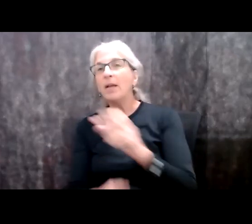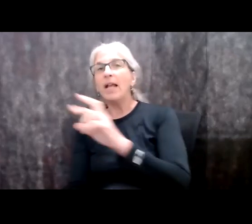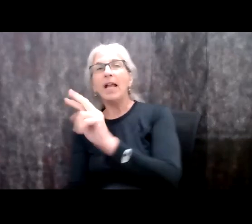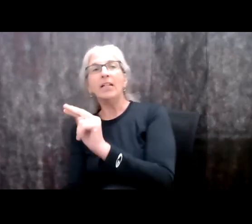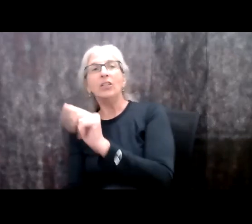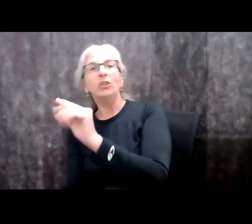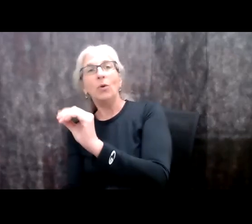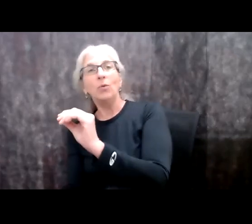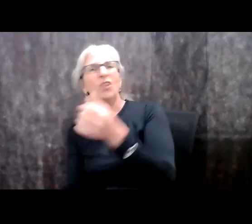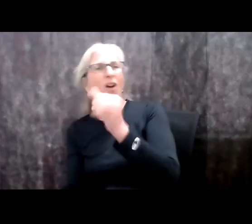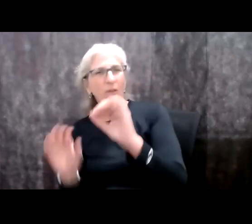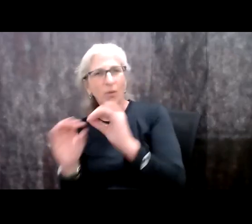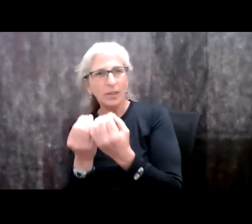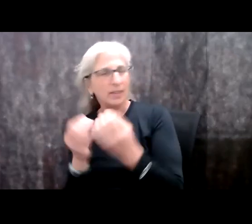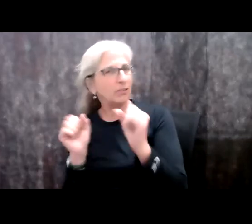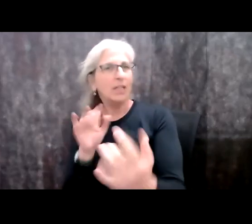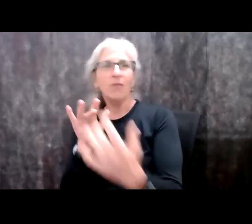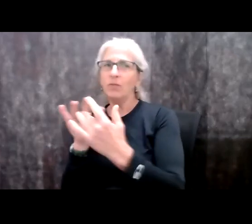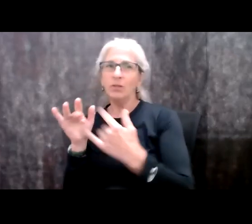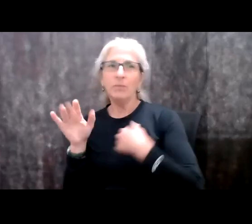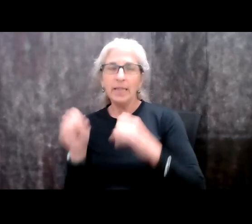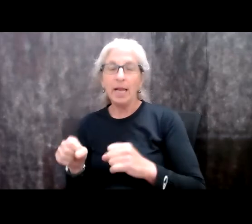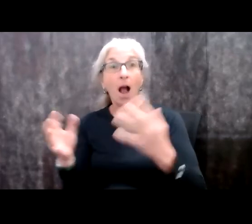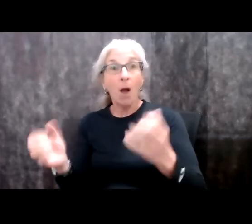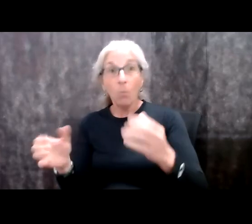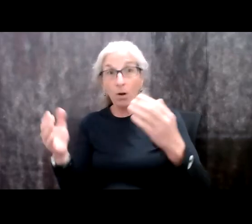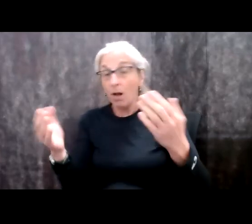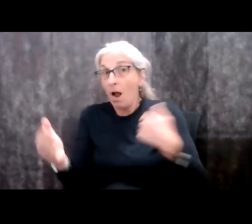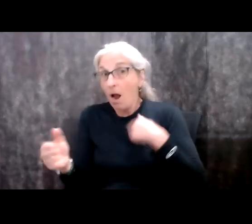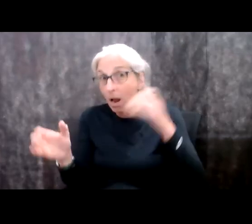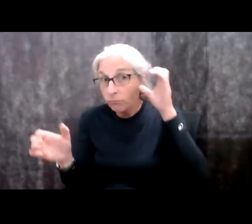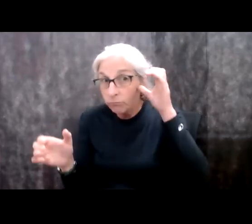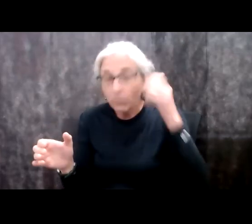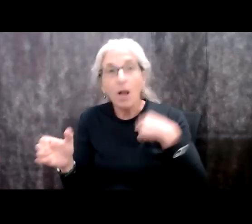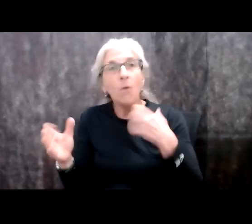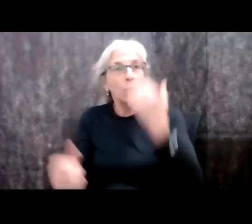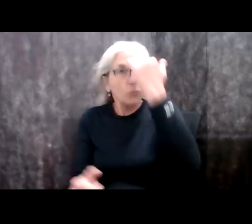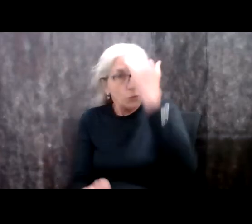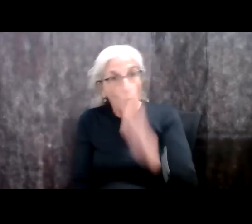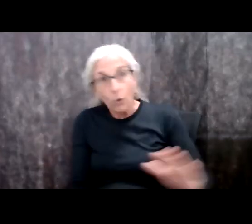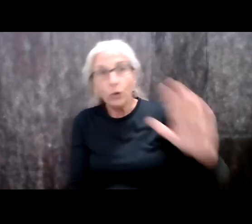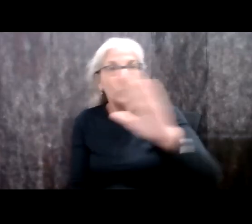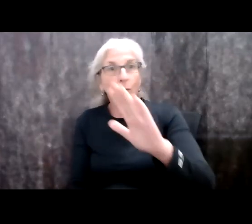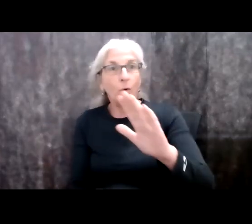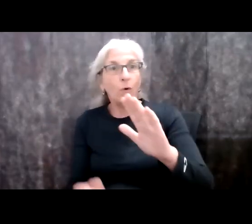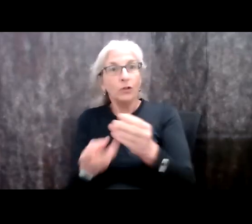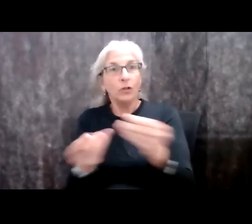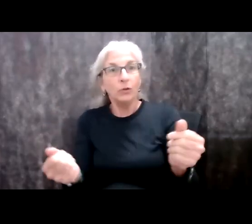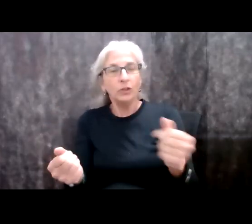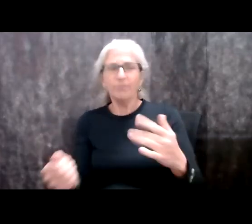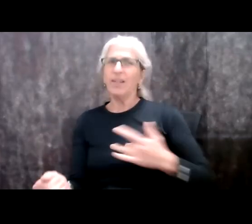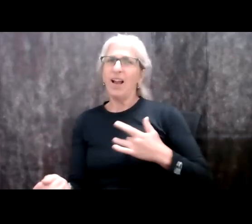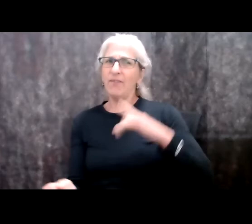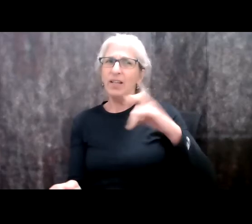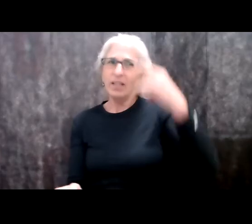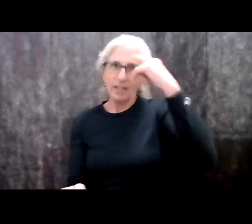you can reach me and suggest your solution, because I believe government should be smaller. It should be a facilitator of